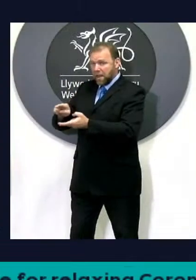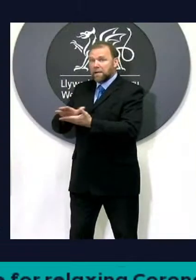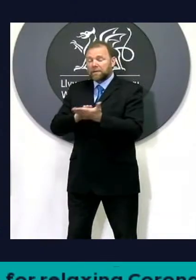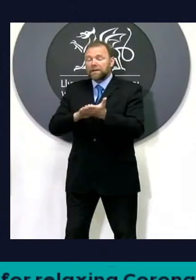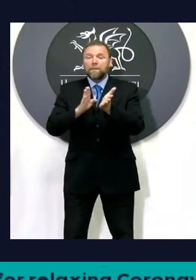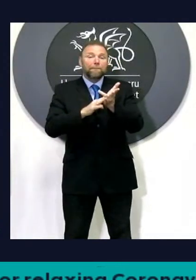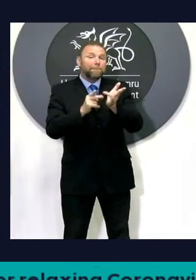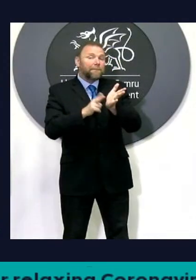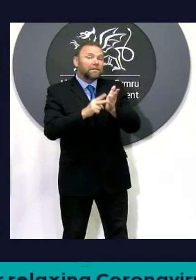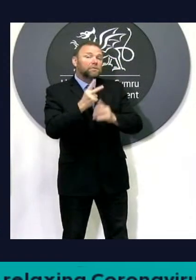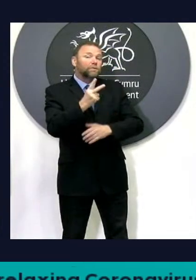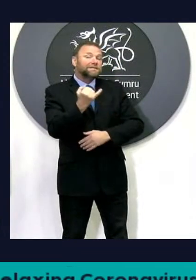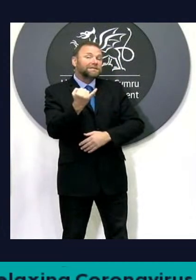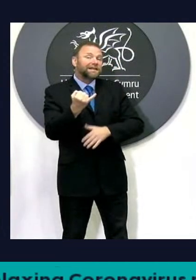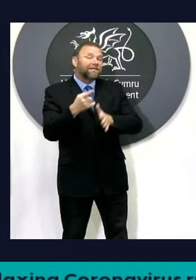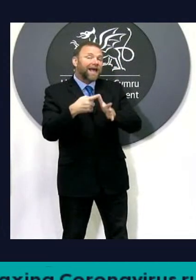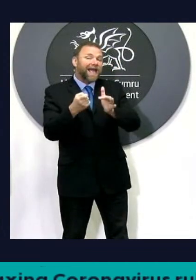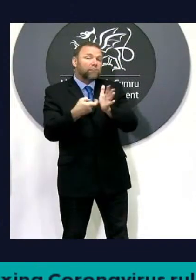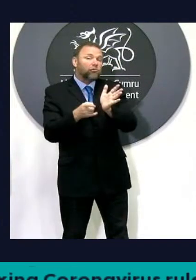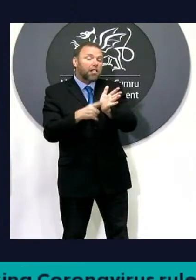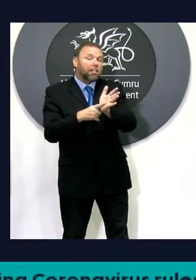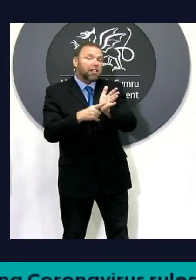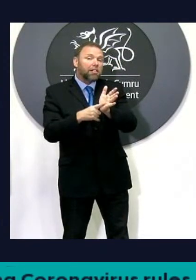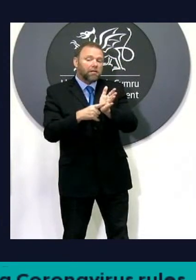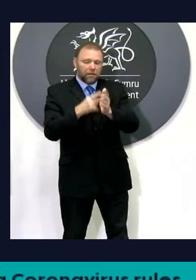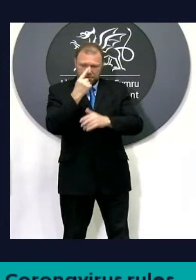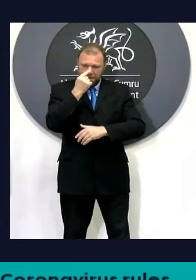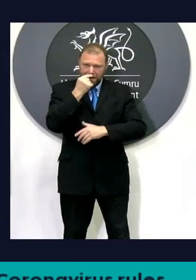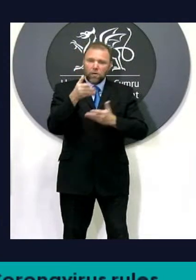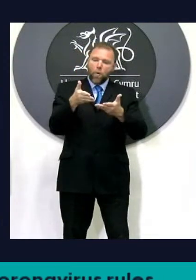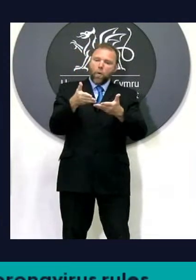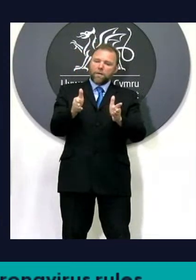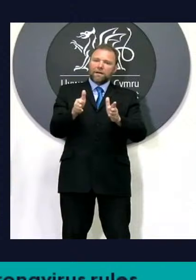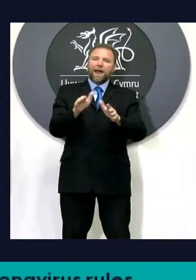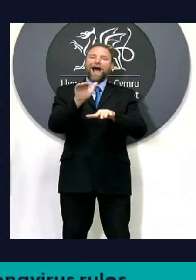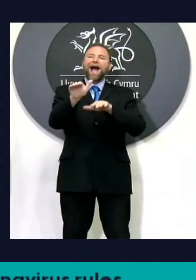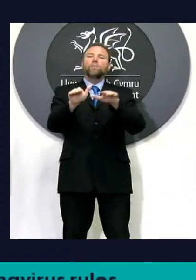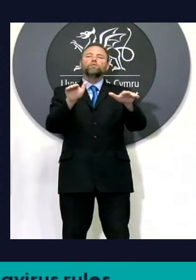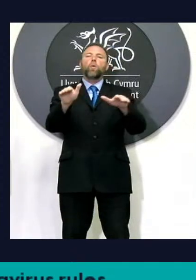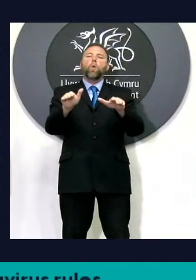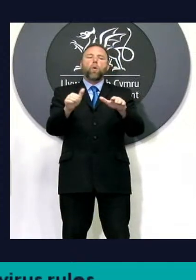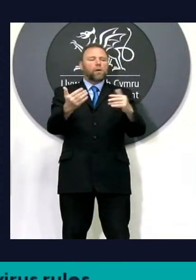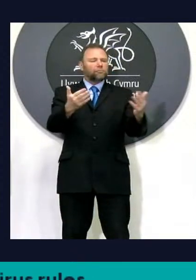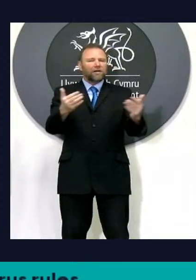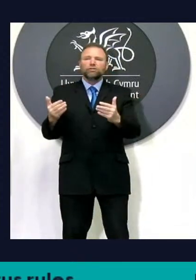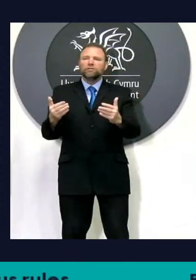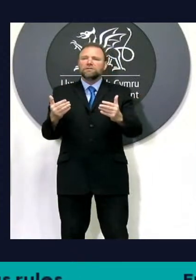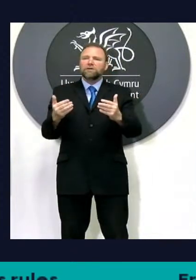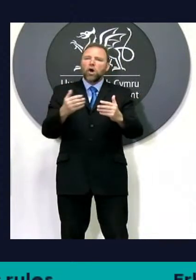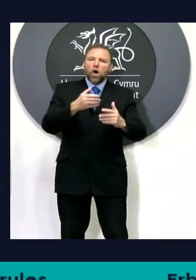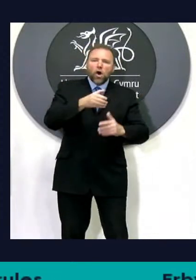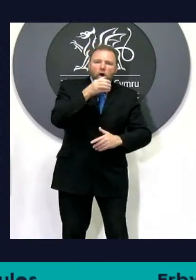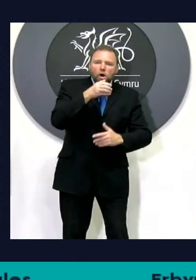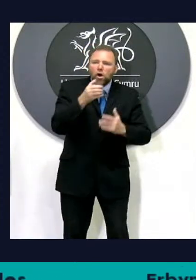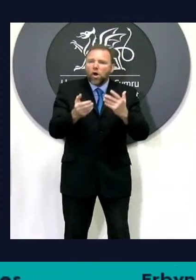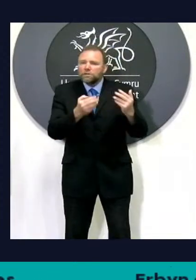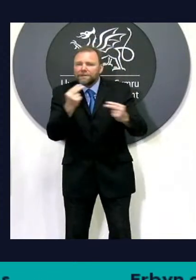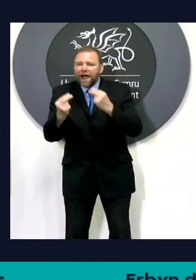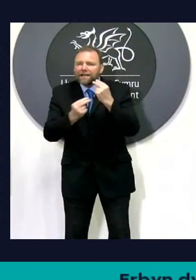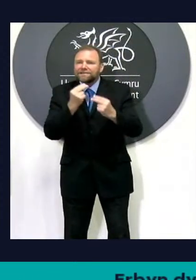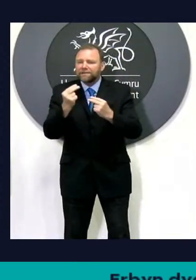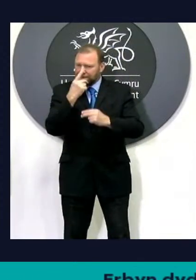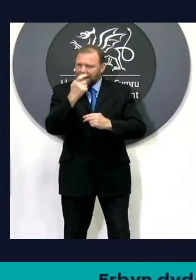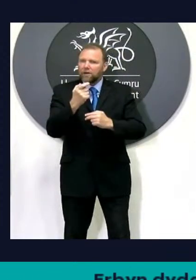26th of April, outdoor attractions will reopen. Outdoor hospitality, including cafes, pubs and